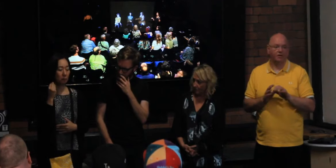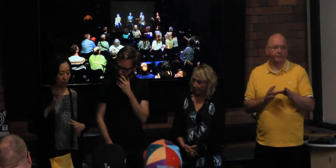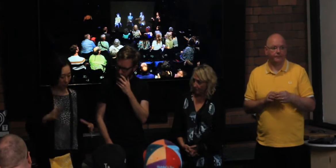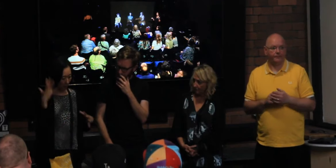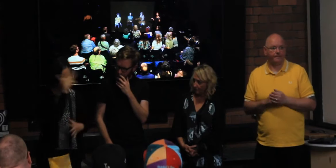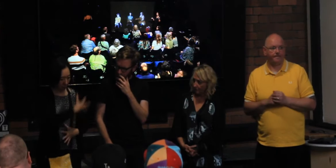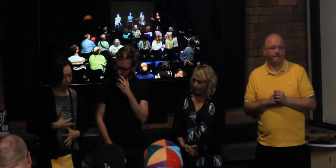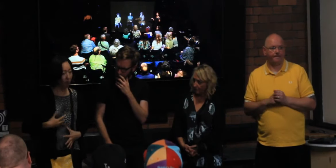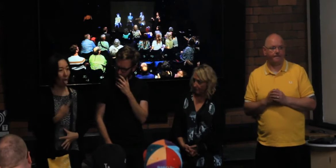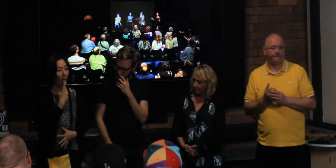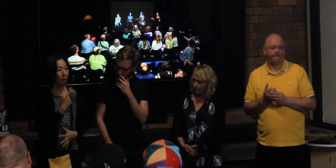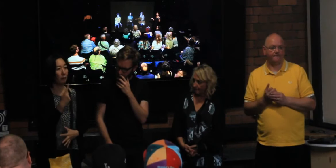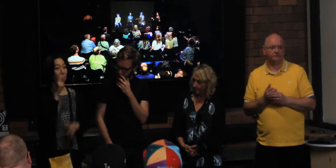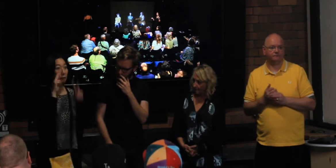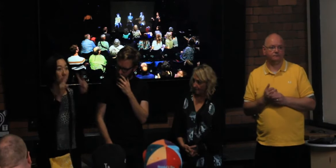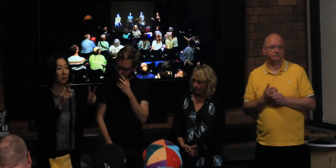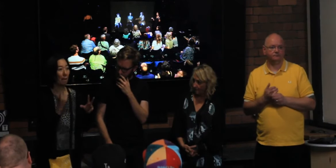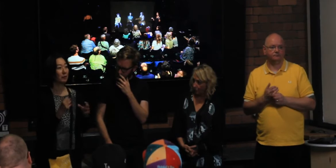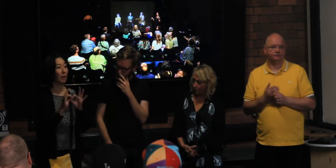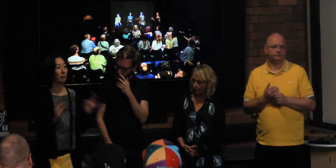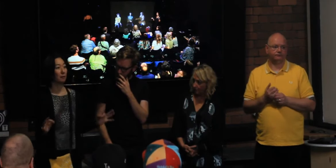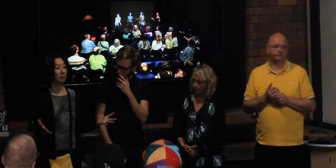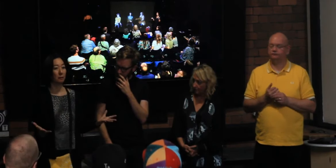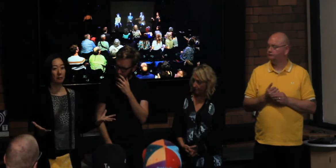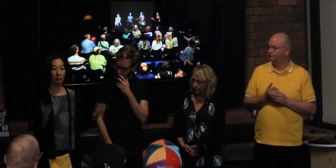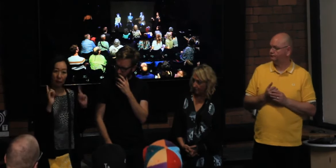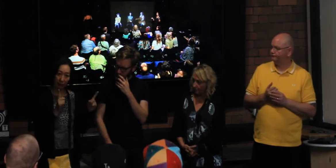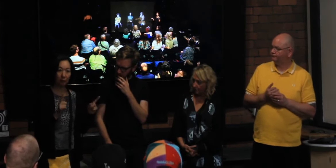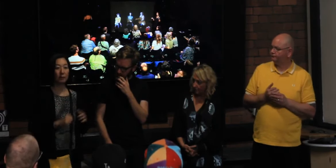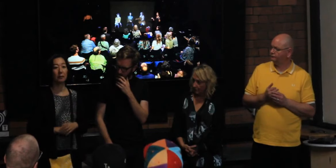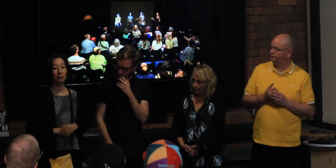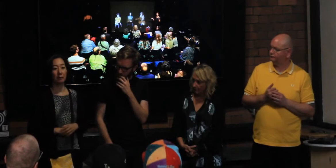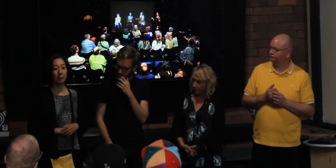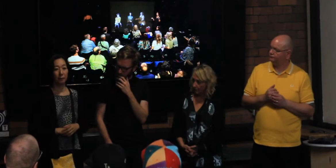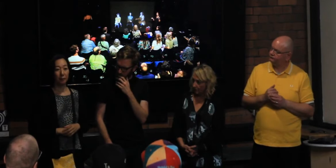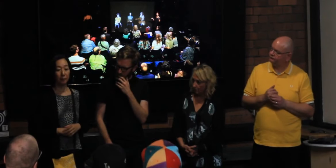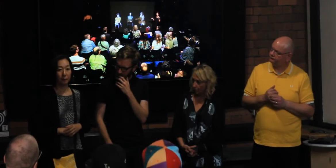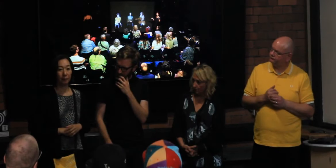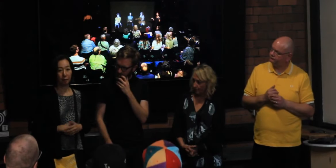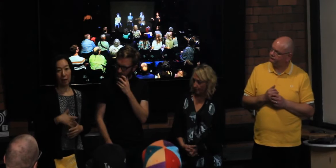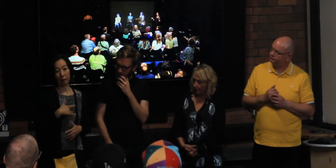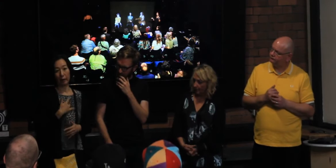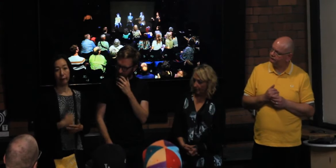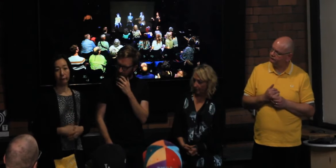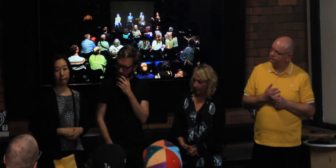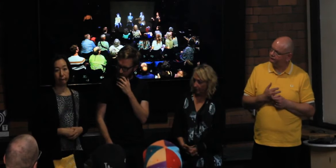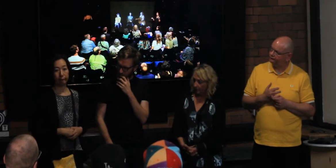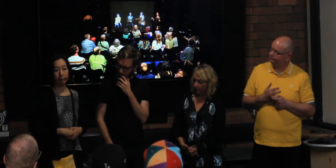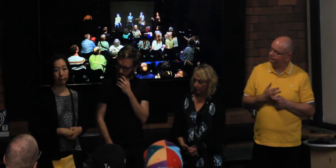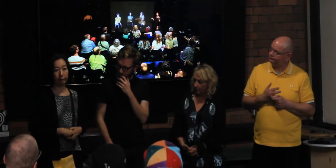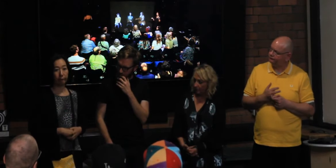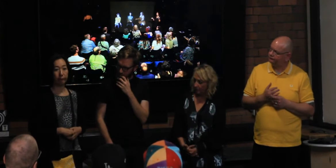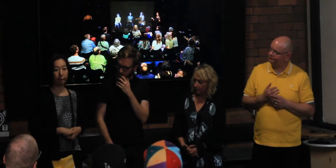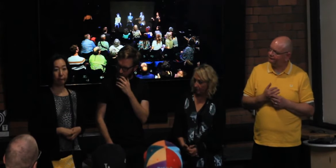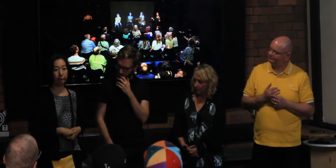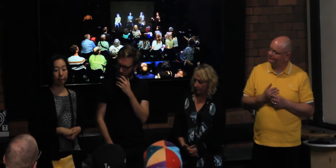we can also experience silence as a tangible thing. And I think that that is very, very important. That's